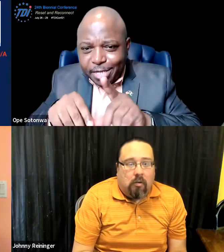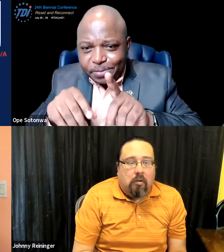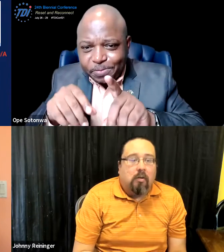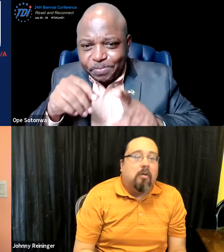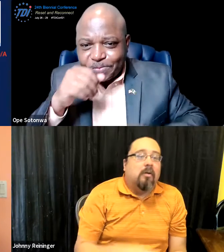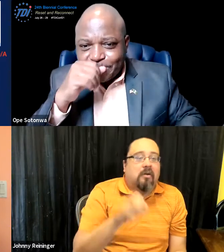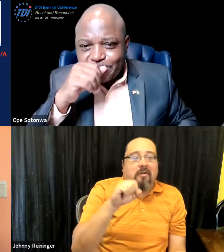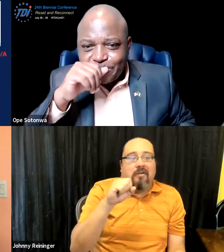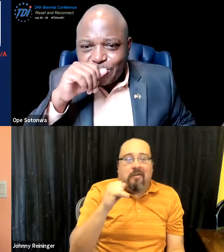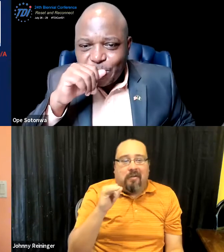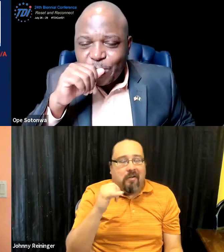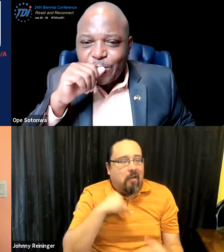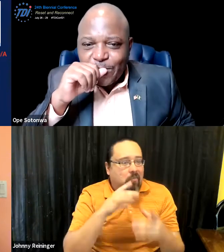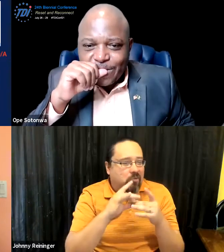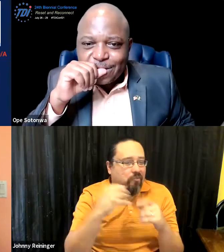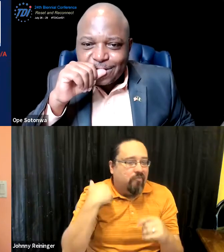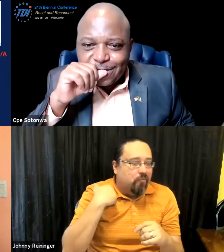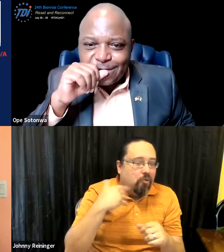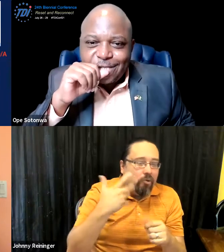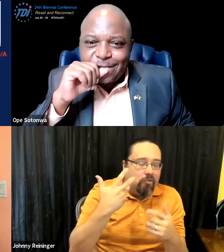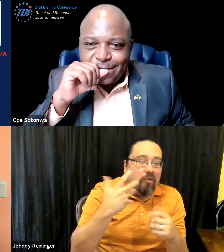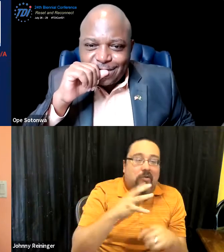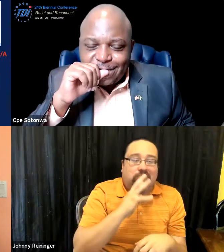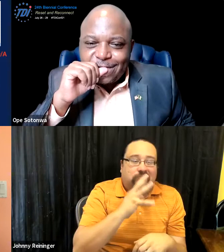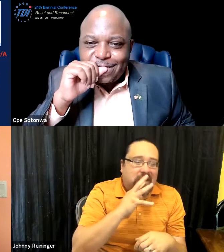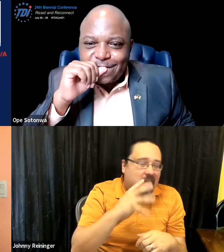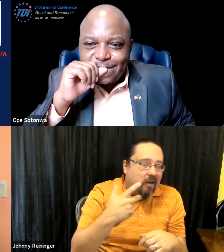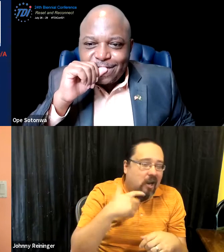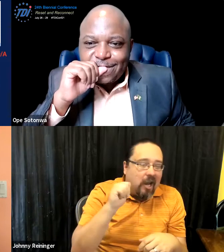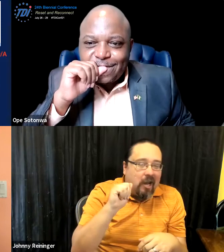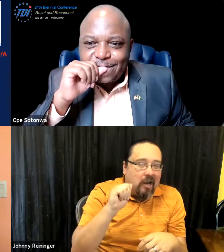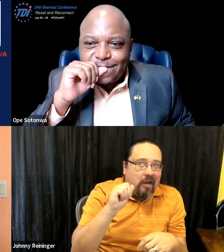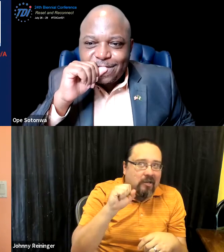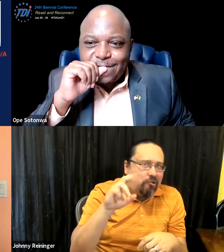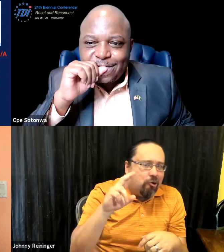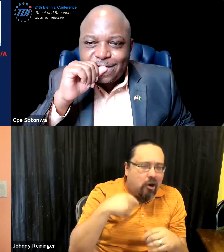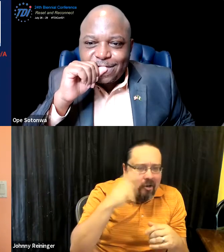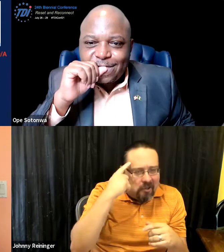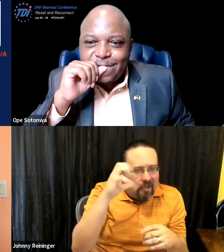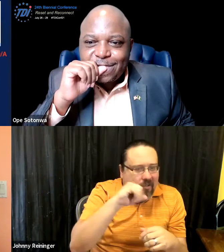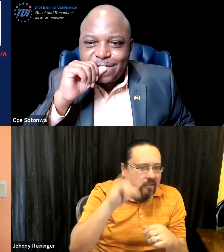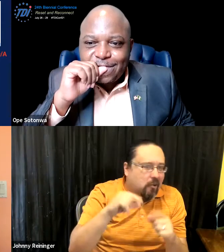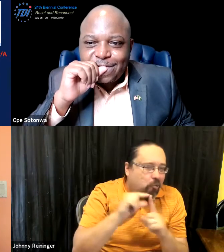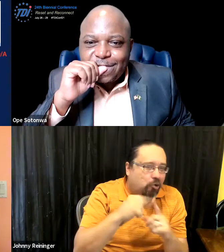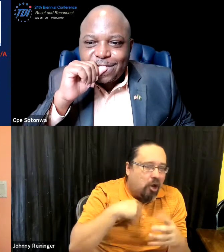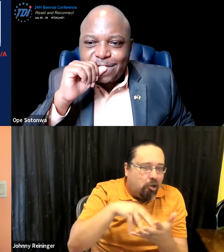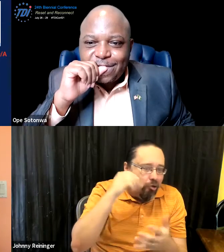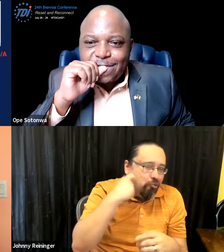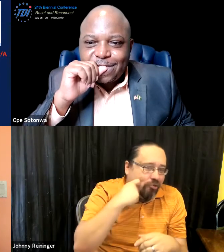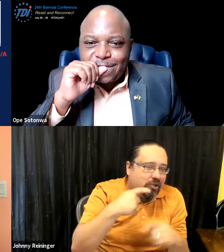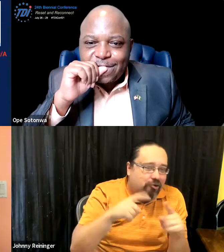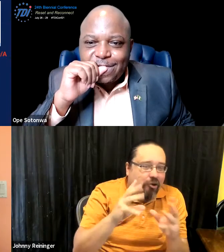you. Johnny, did you want to add anything? Yeah, this is Johnny. I just wanted to mention, as I mentioned before, at